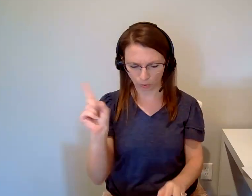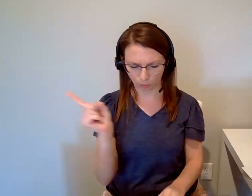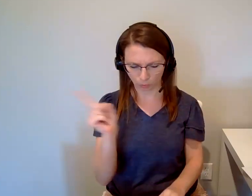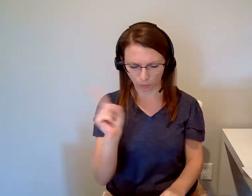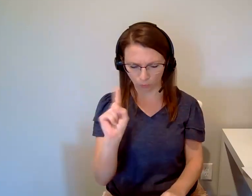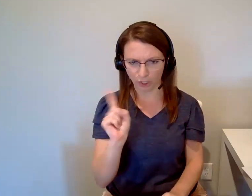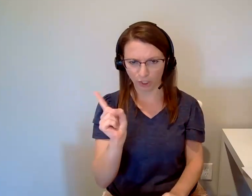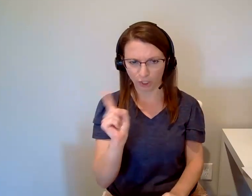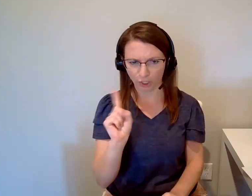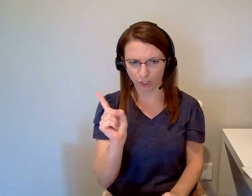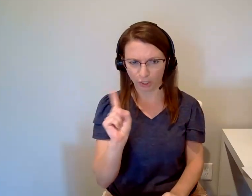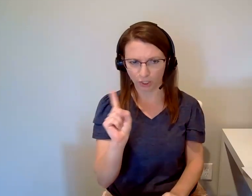where,